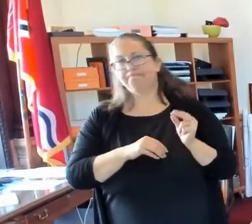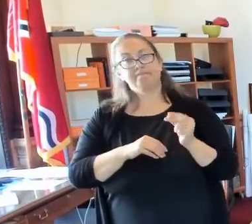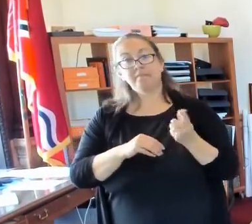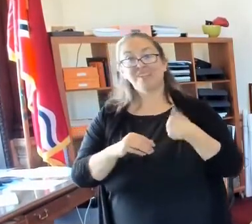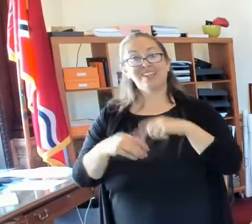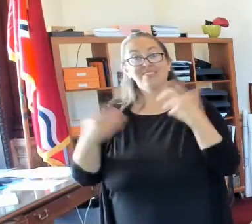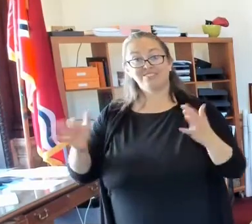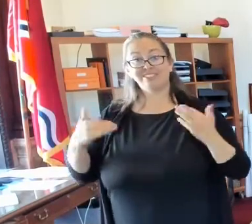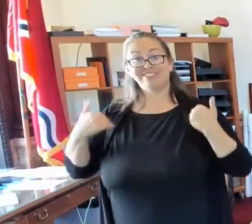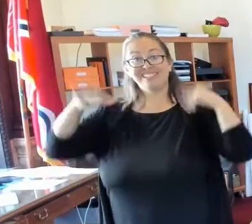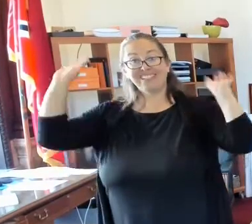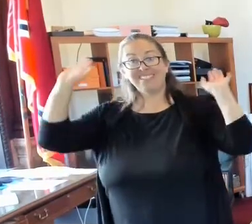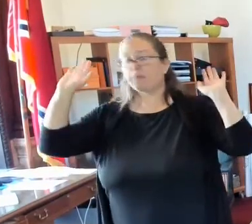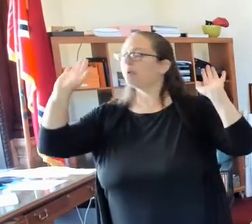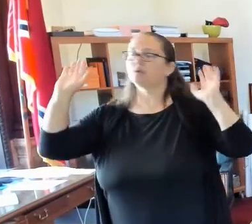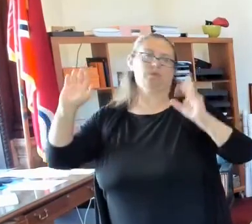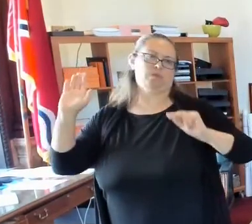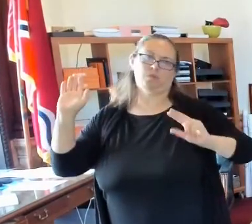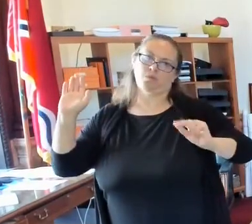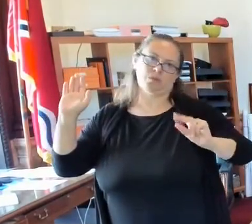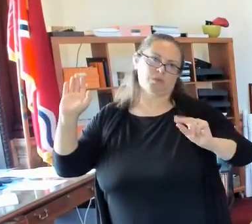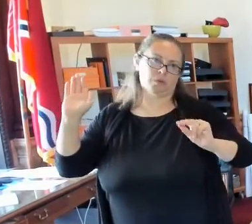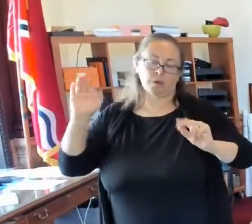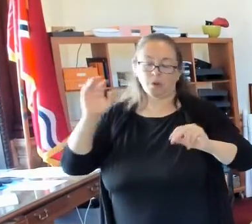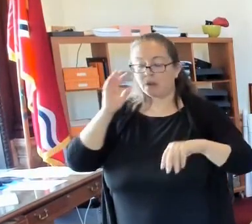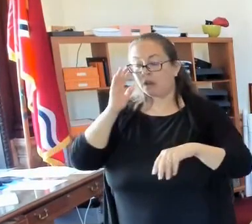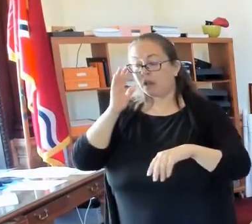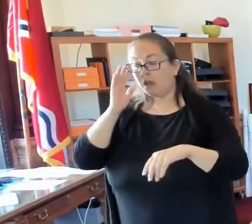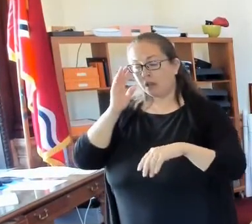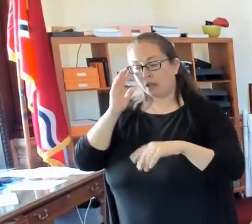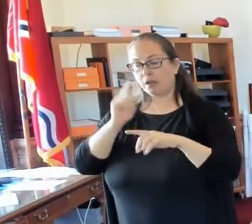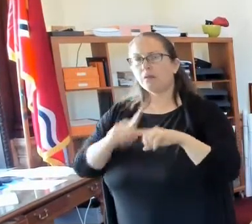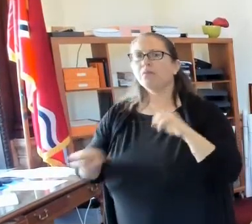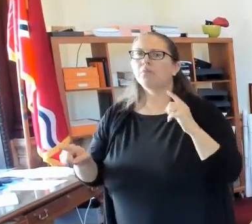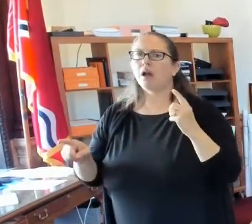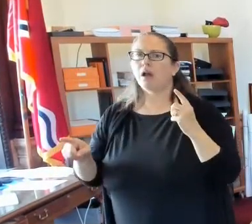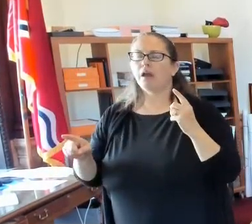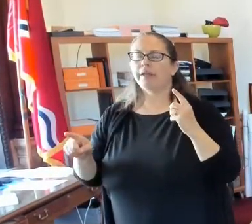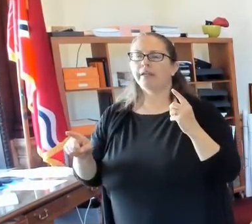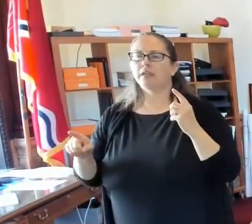on it. But, you know, had we been,